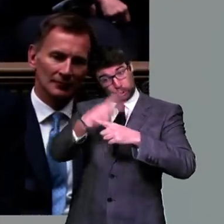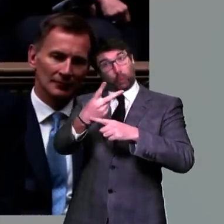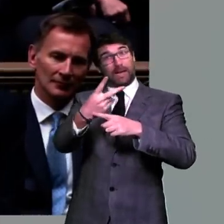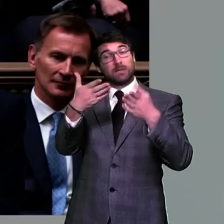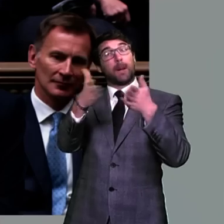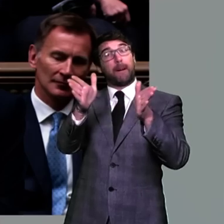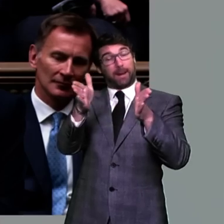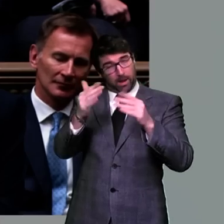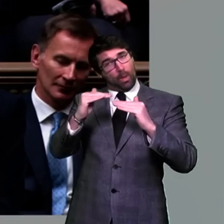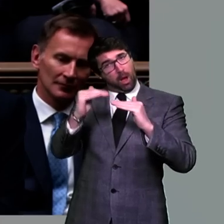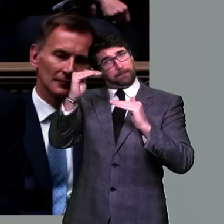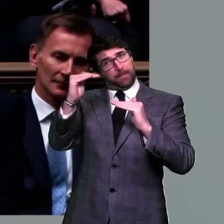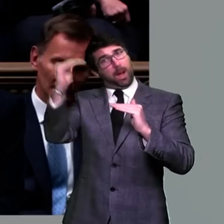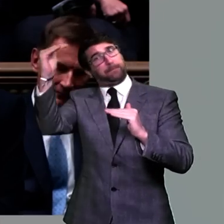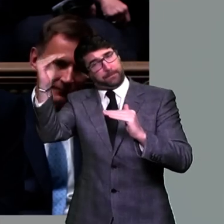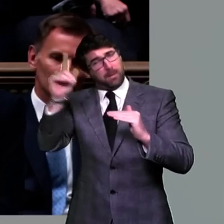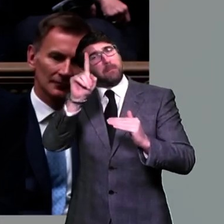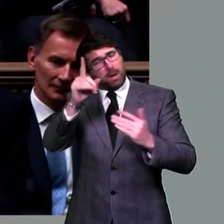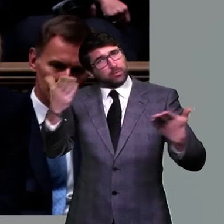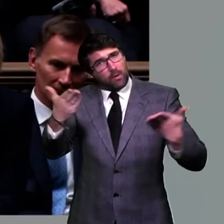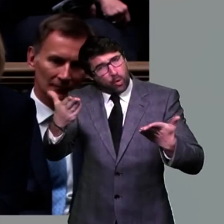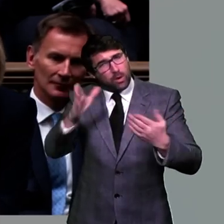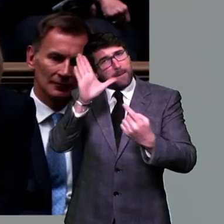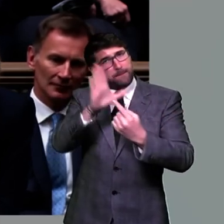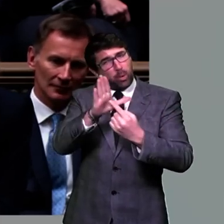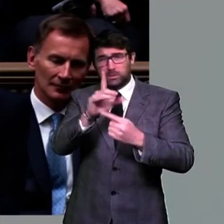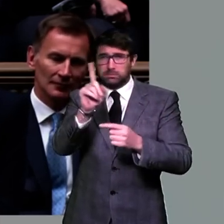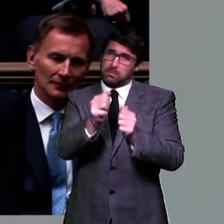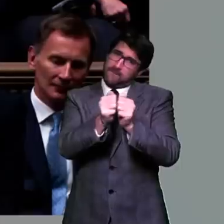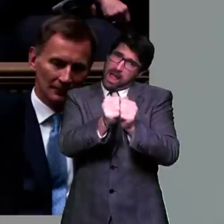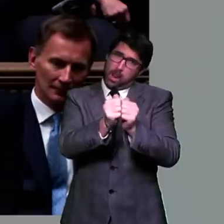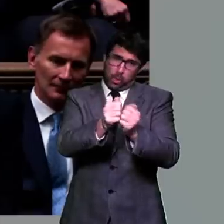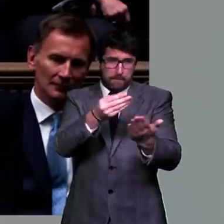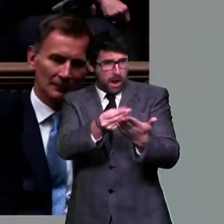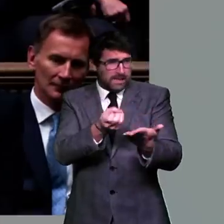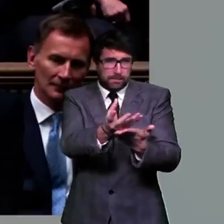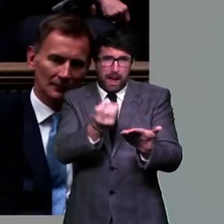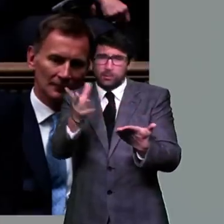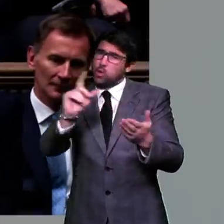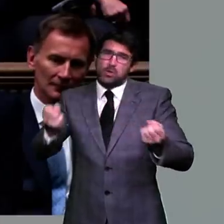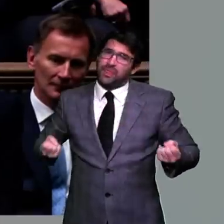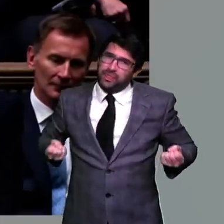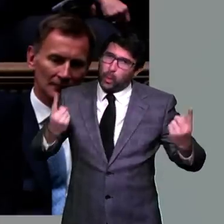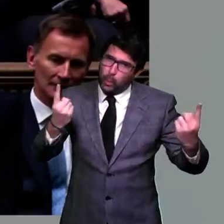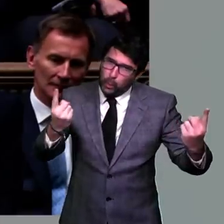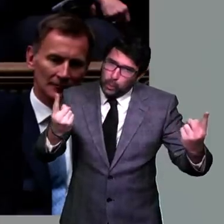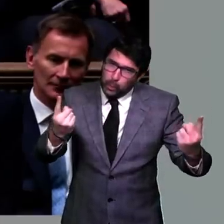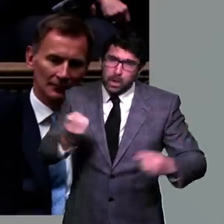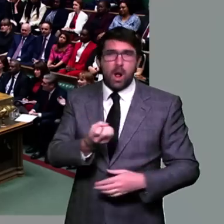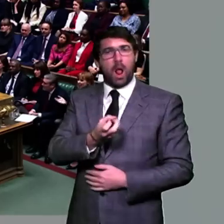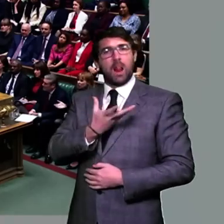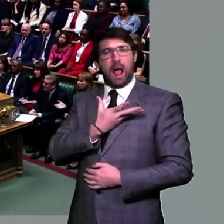course, we need to get value for taxpayers' money. The Labour Party has pledged hundreds of billions